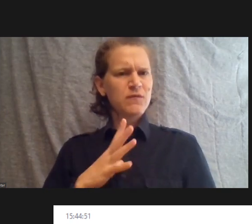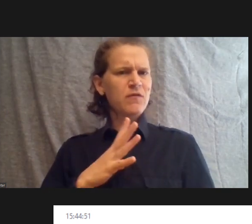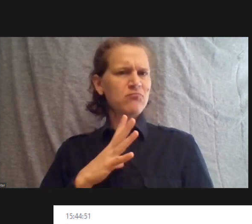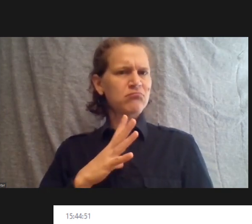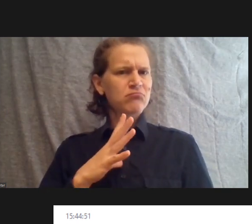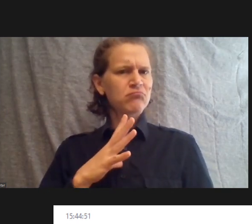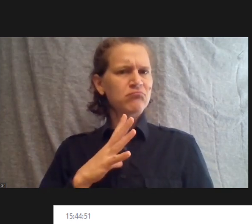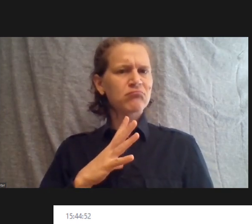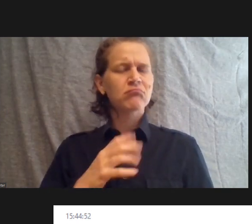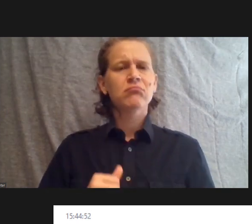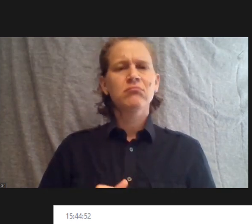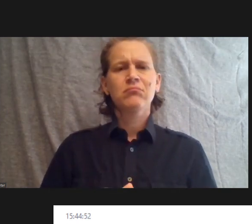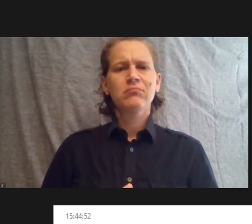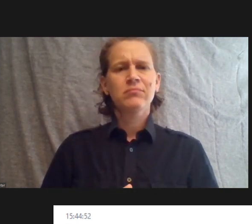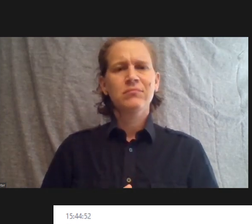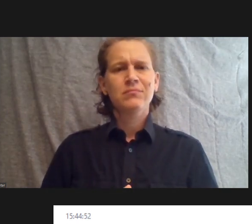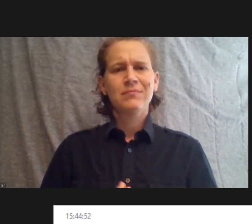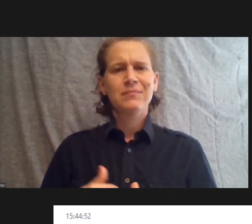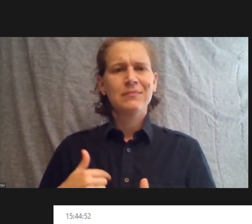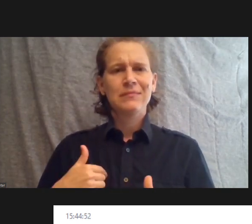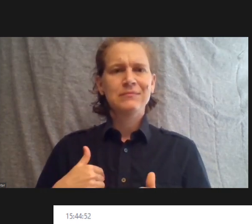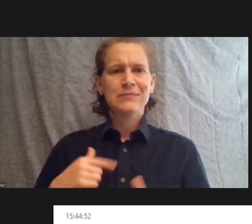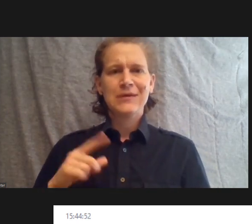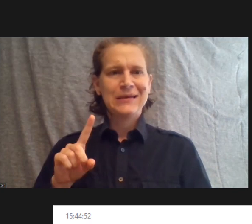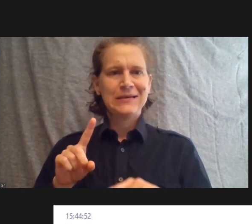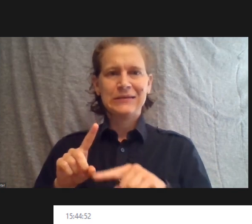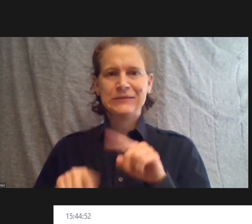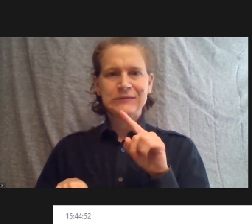fine, but I couldn't